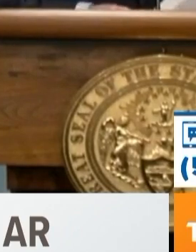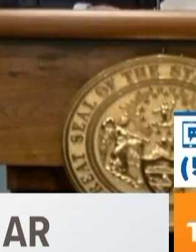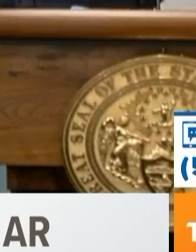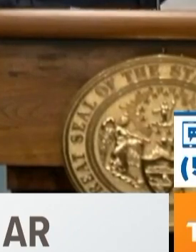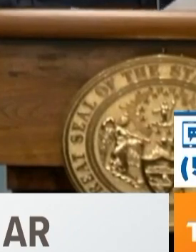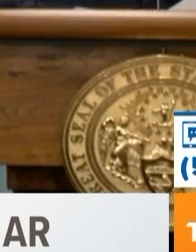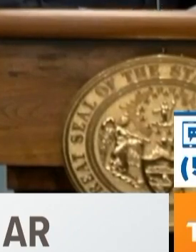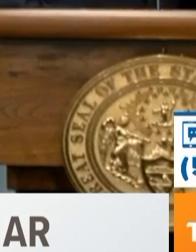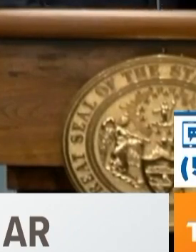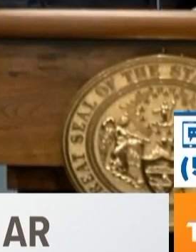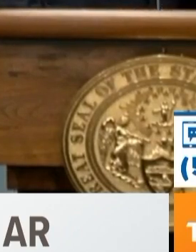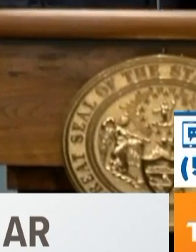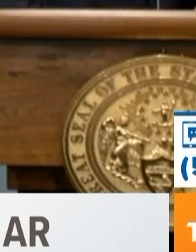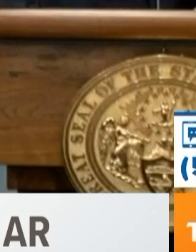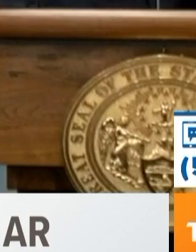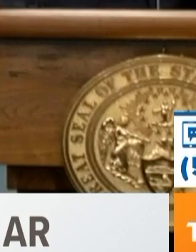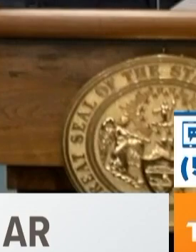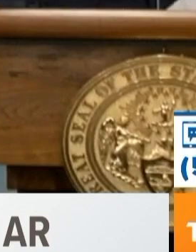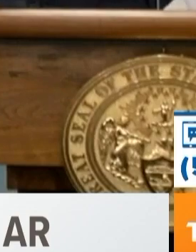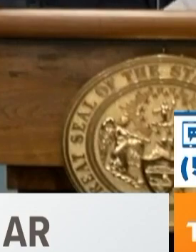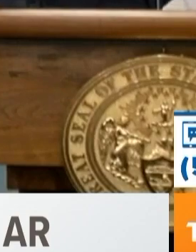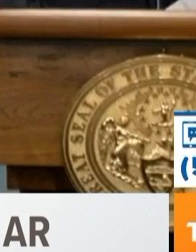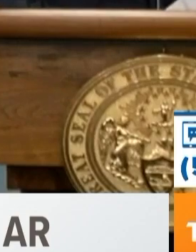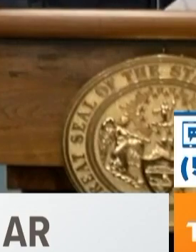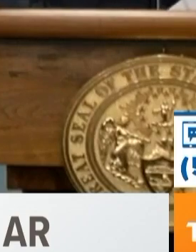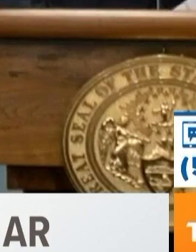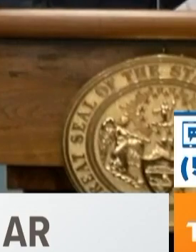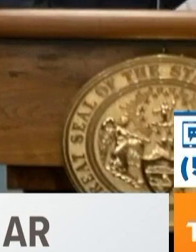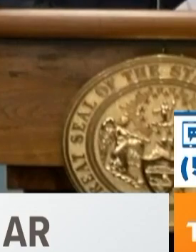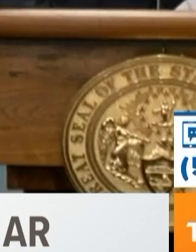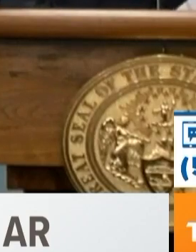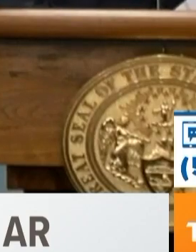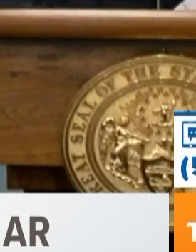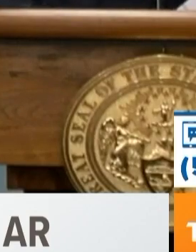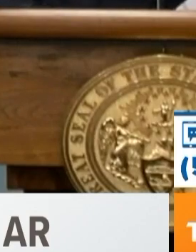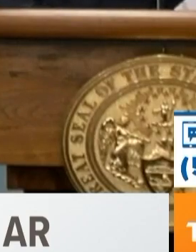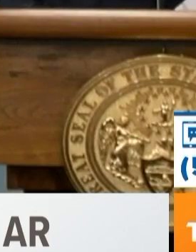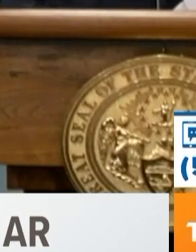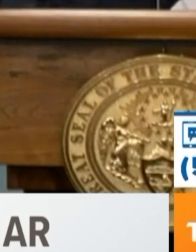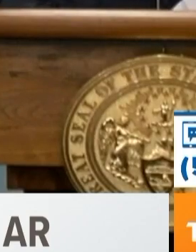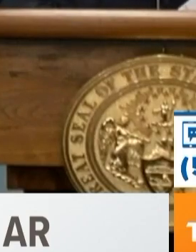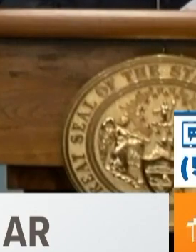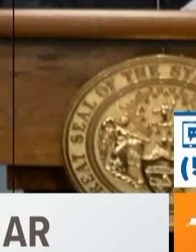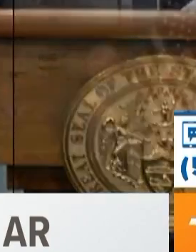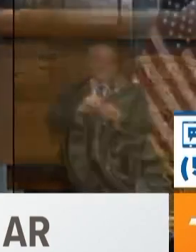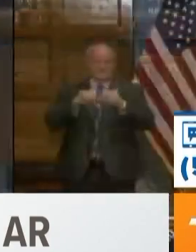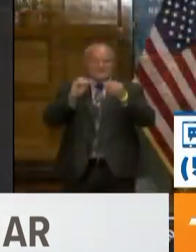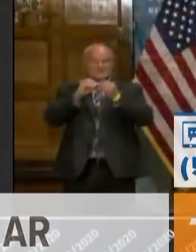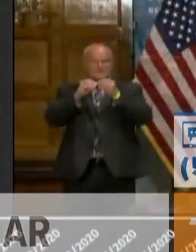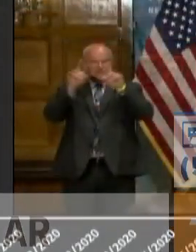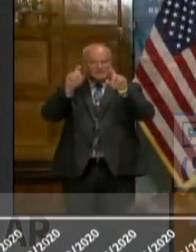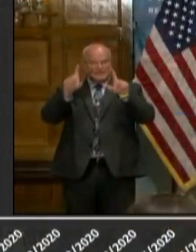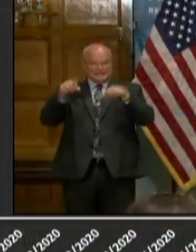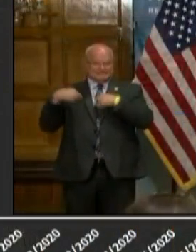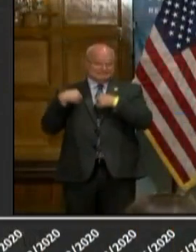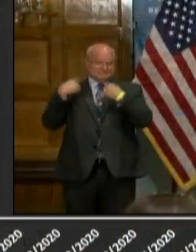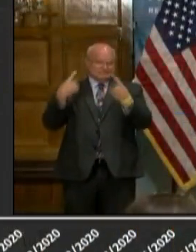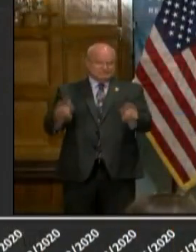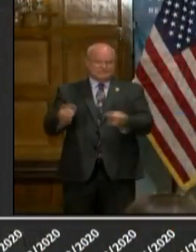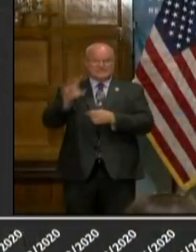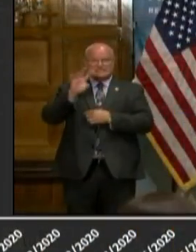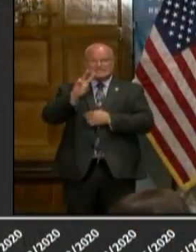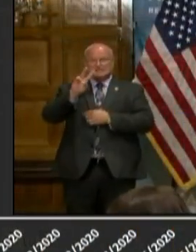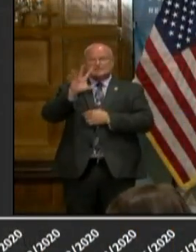And then if you go to the next slide, you'll see the cumulative number of tests that we've done, which